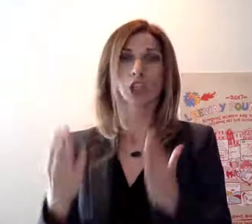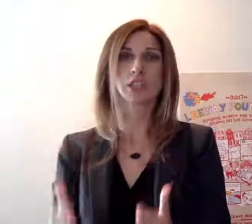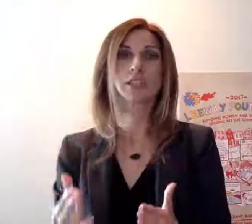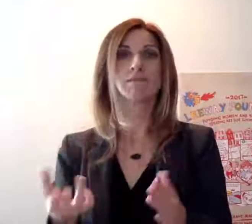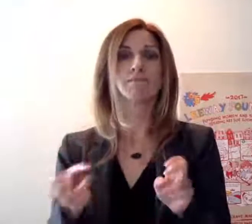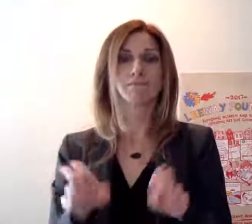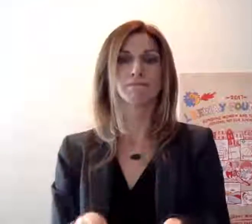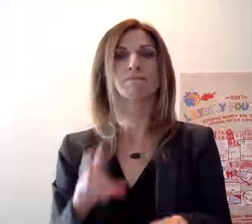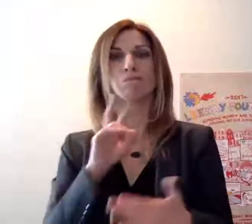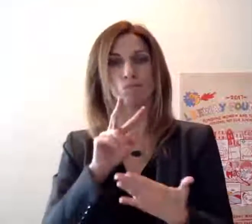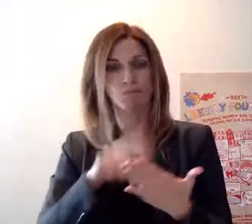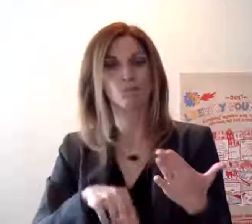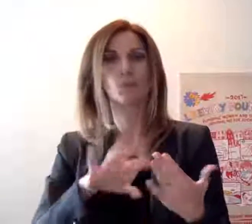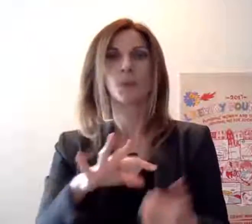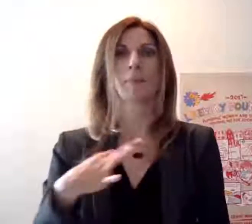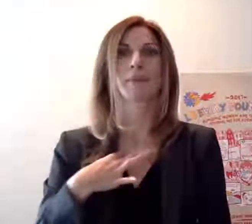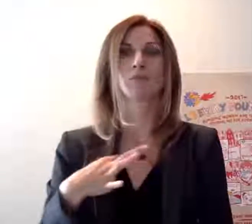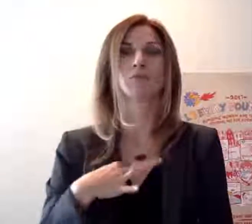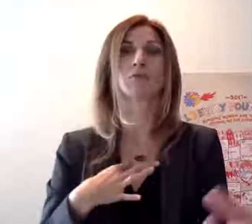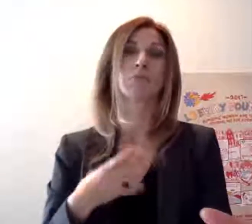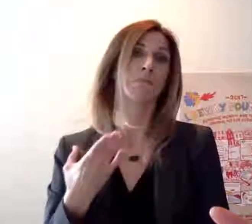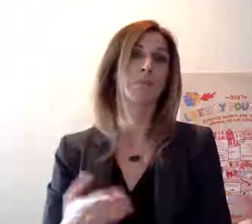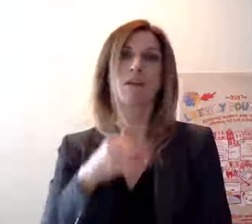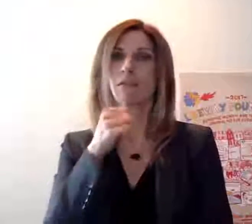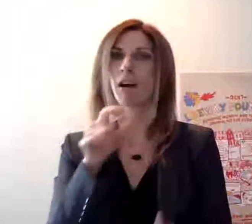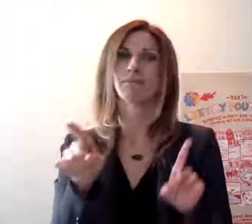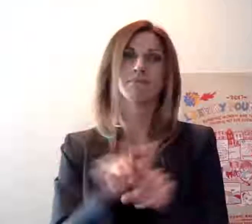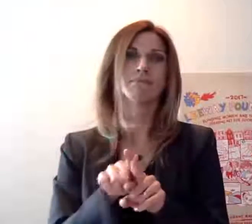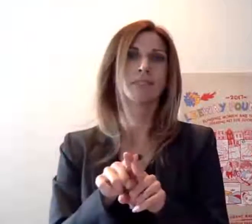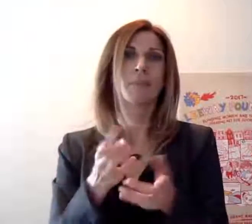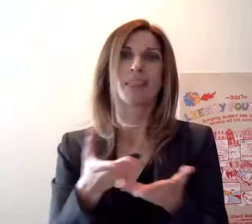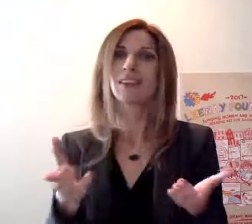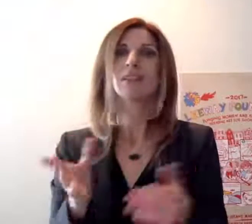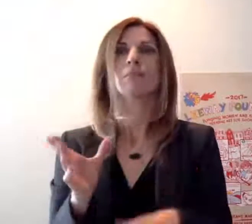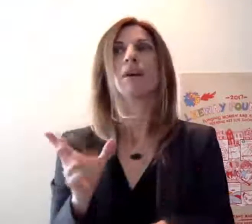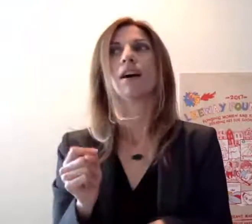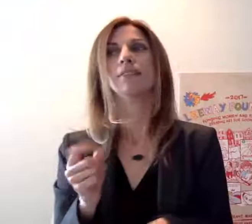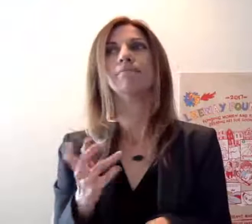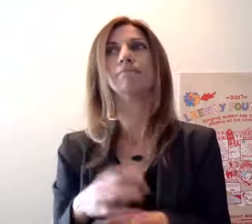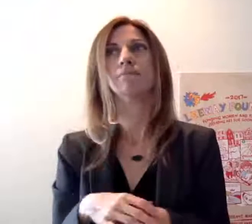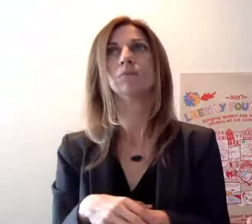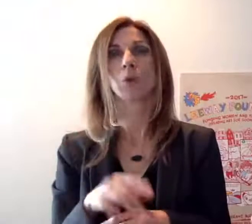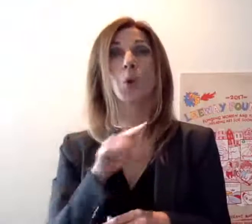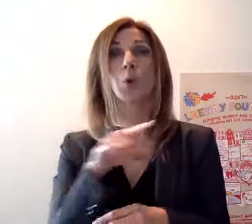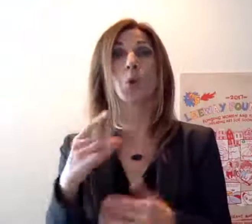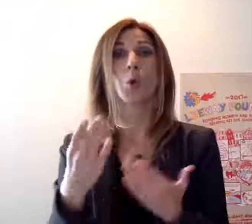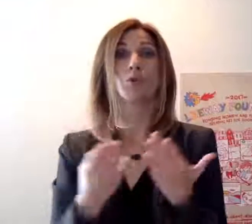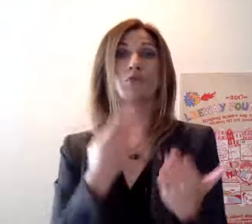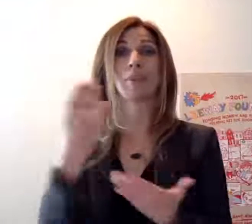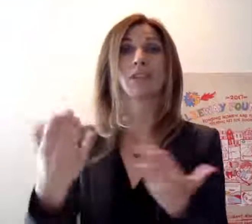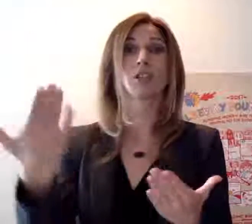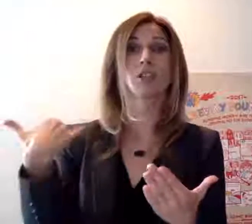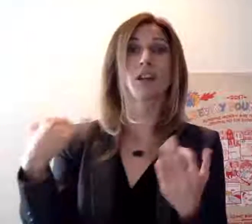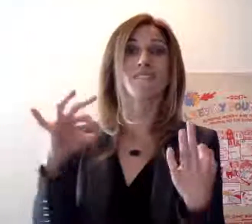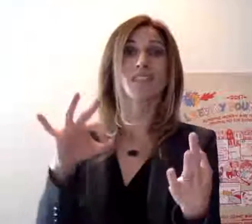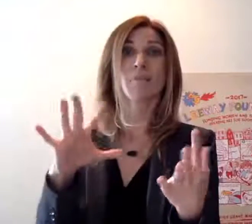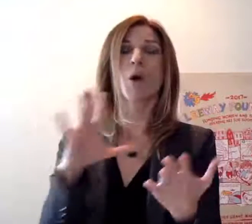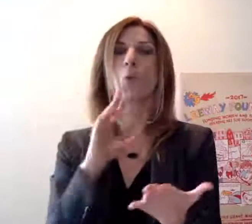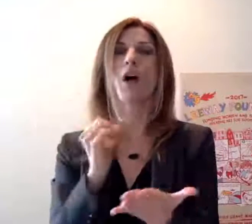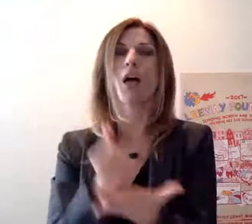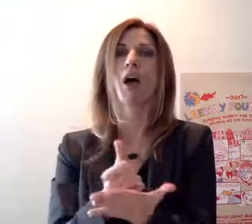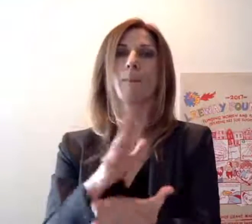looking at your application. So it might not be exactly the same things, but those recommendations will really help